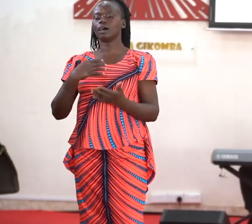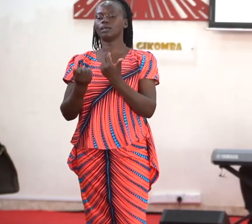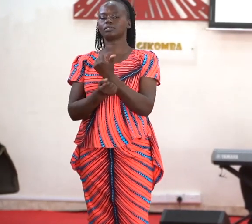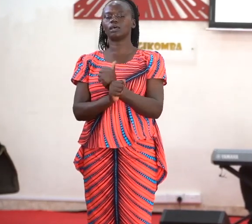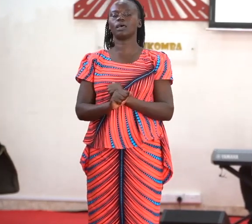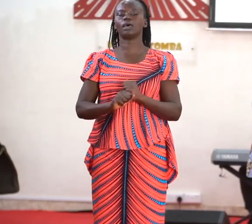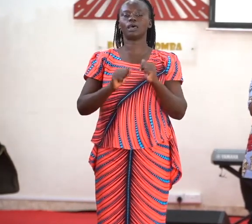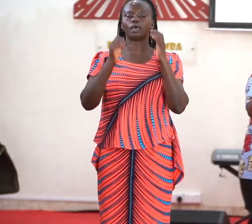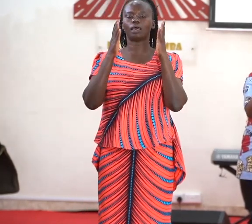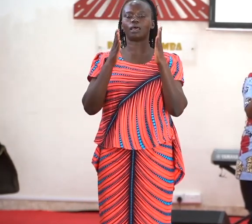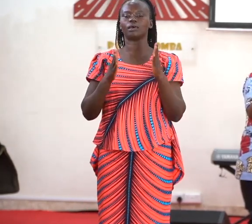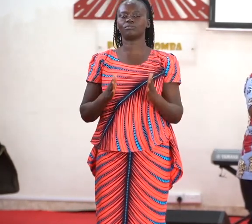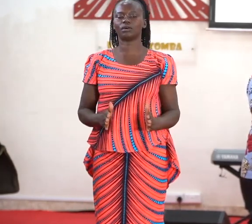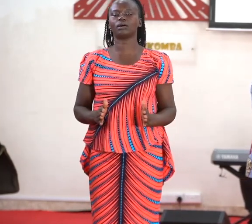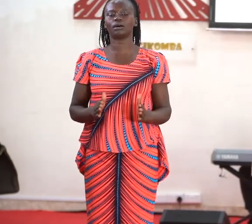Praising my